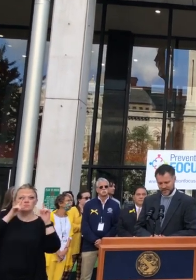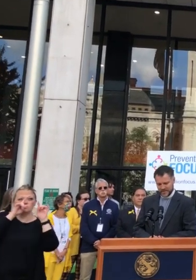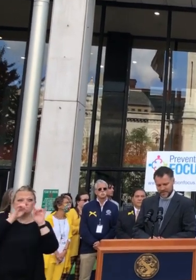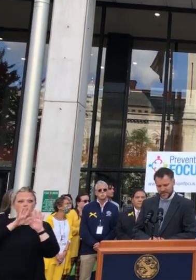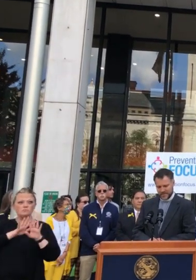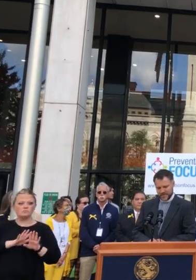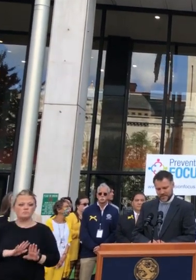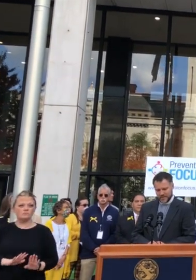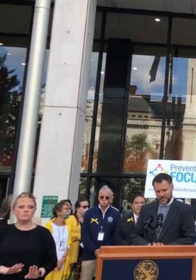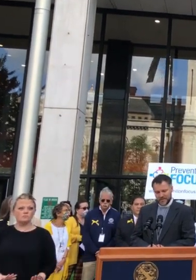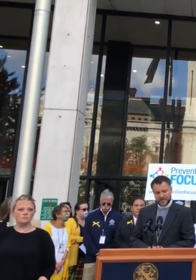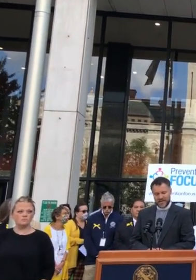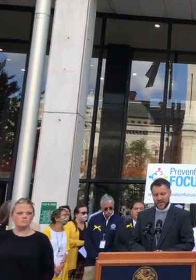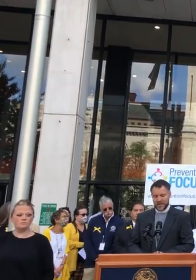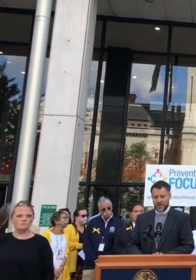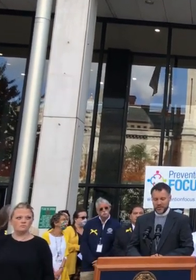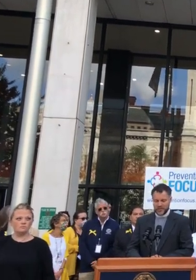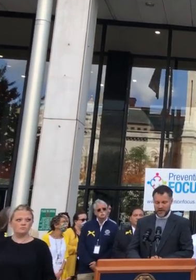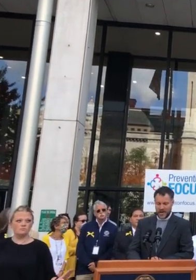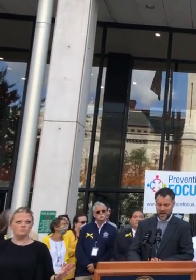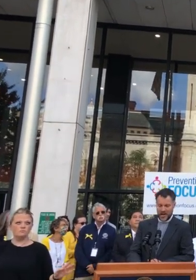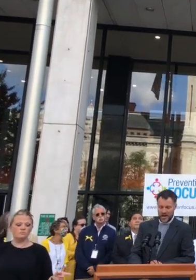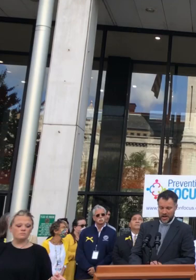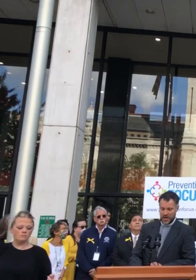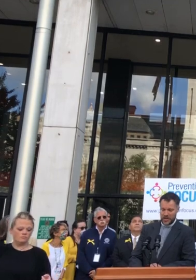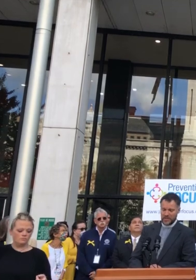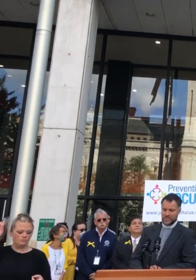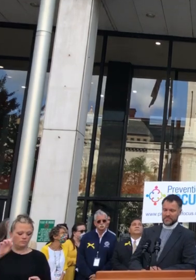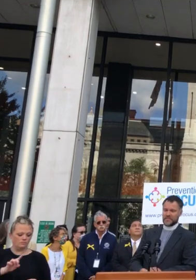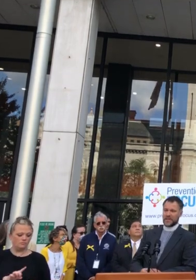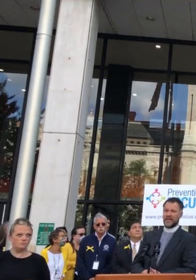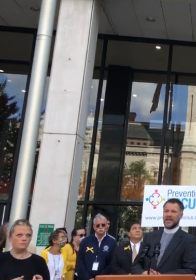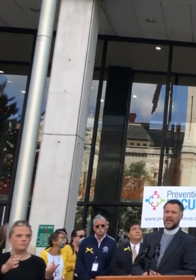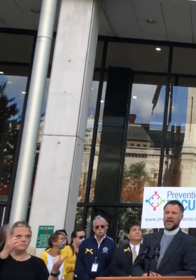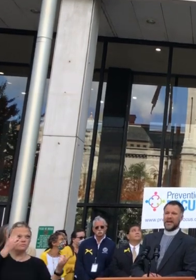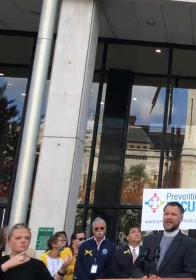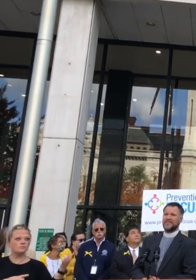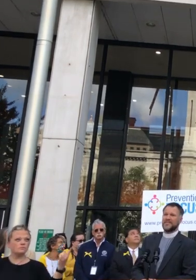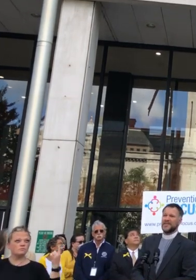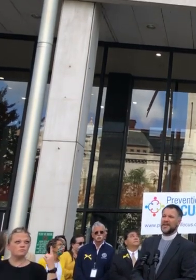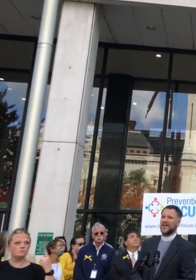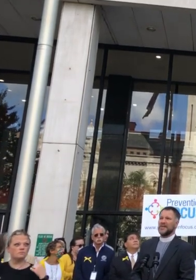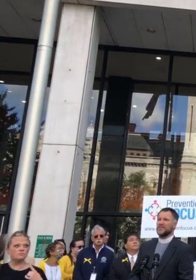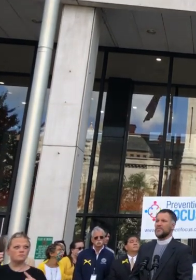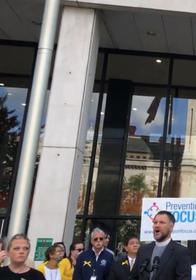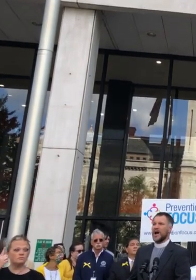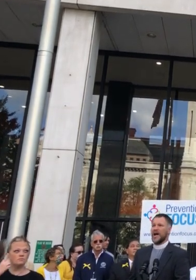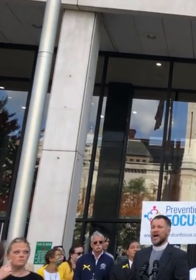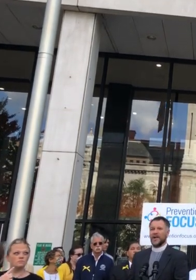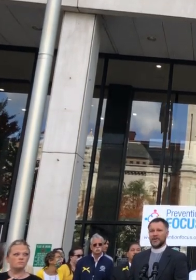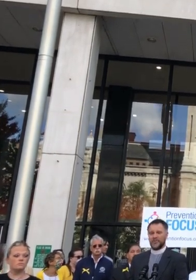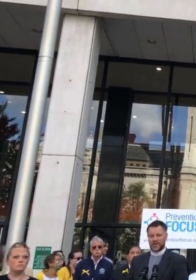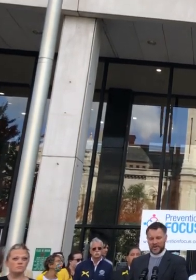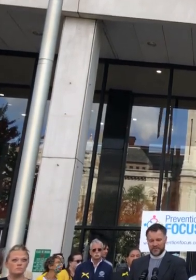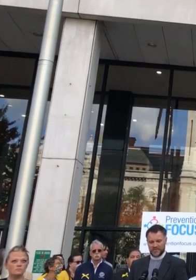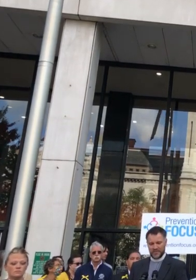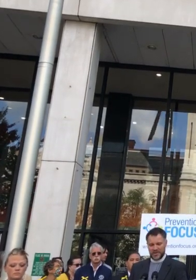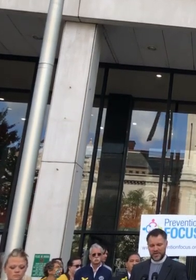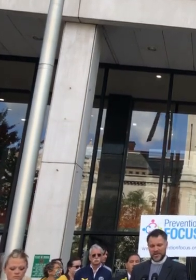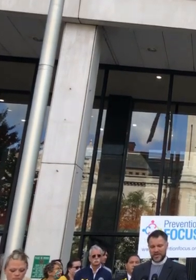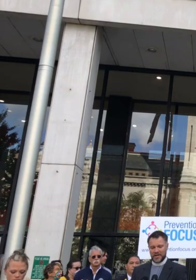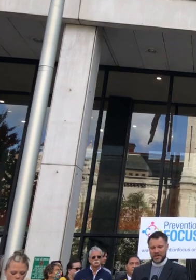silence until you come and sit a while